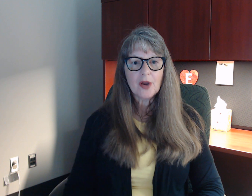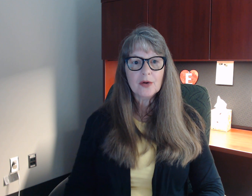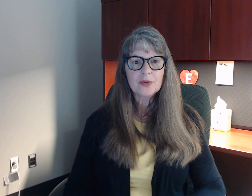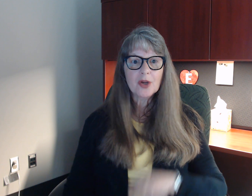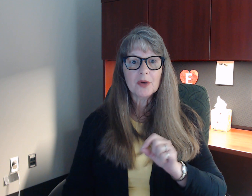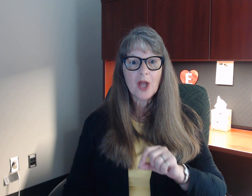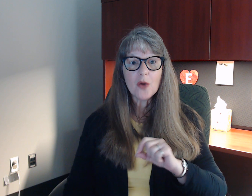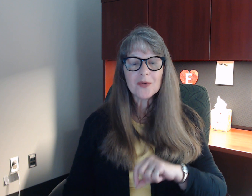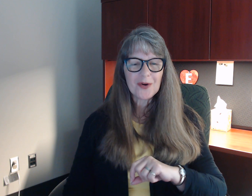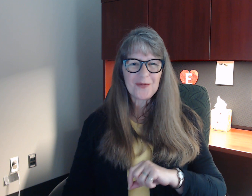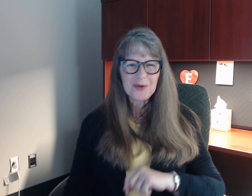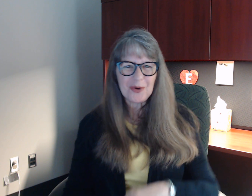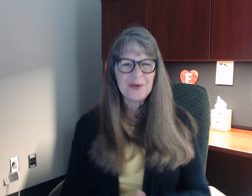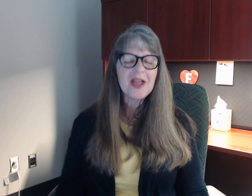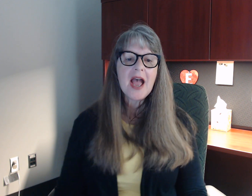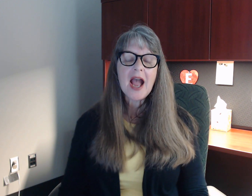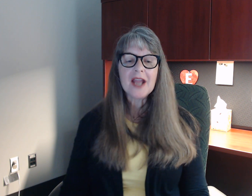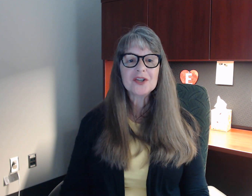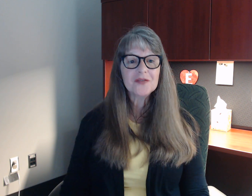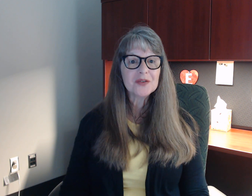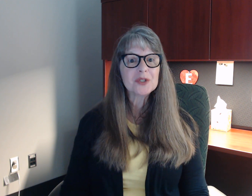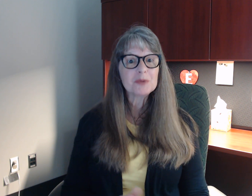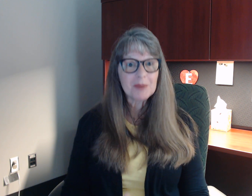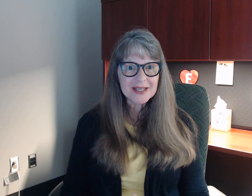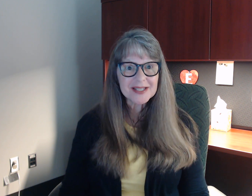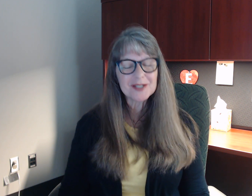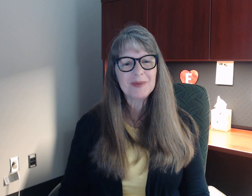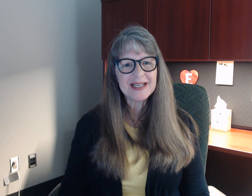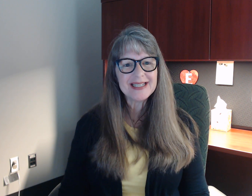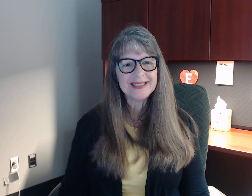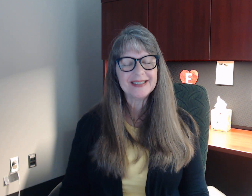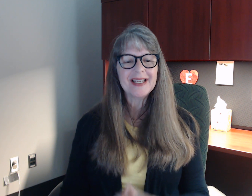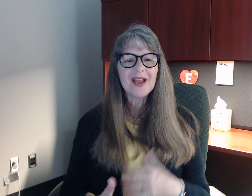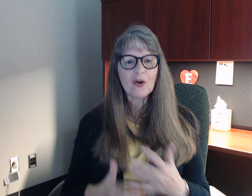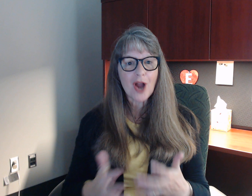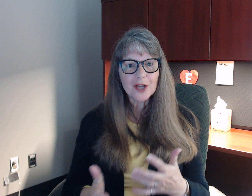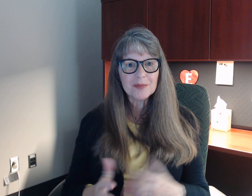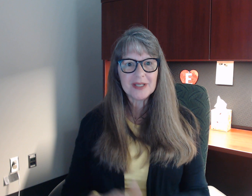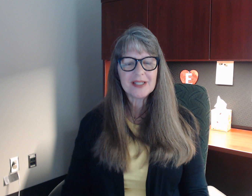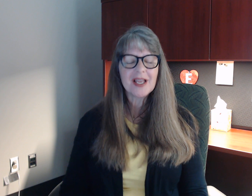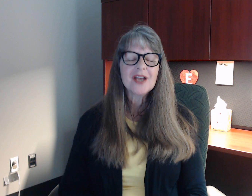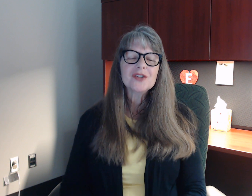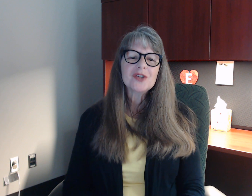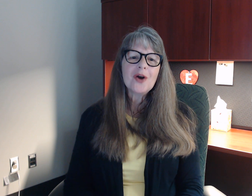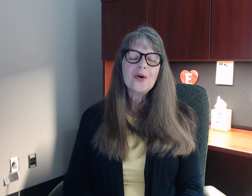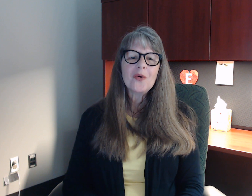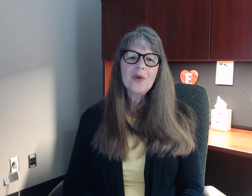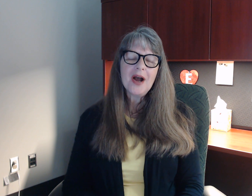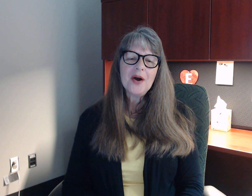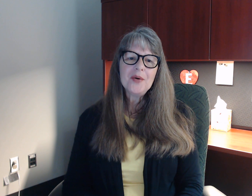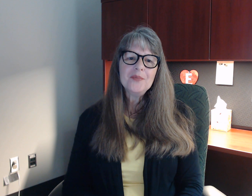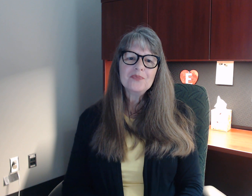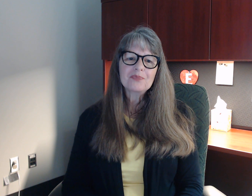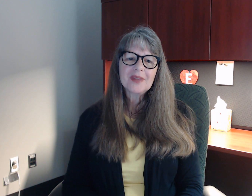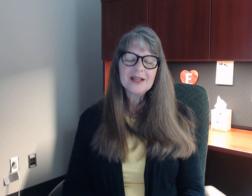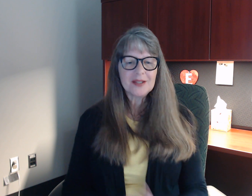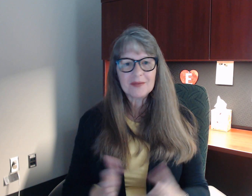So to go along with our food, I should have done some spices, but I didn't, or condiments. So, because